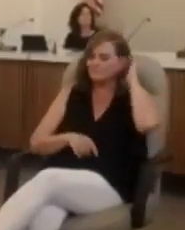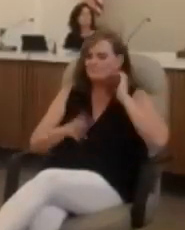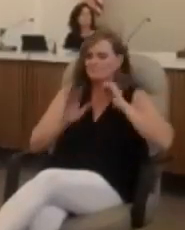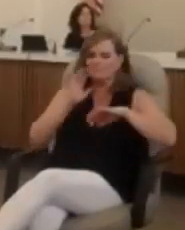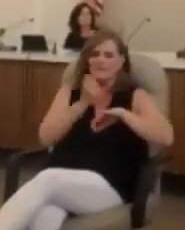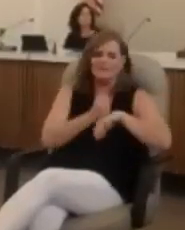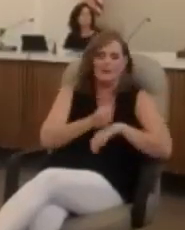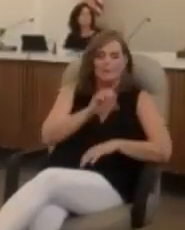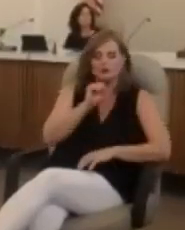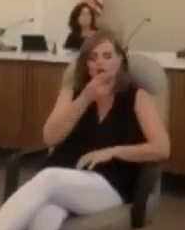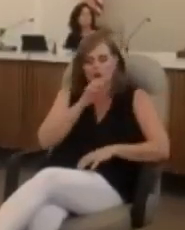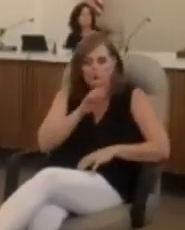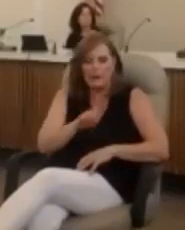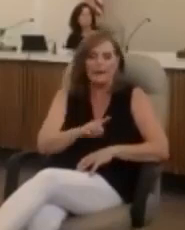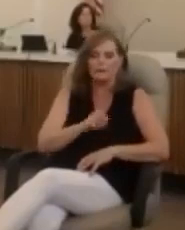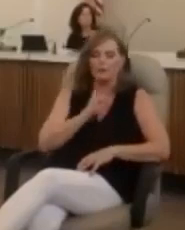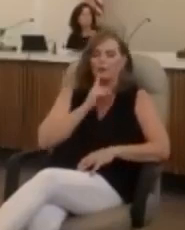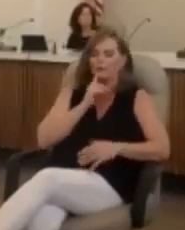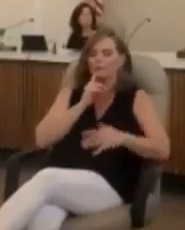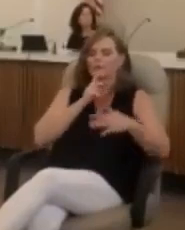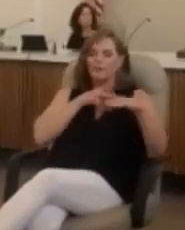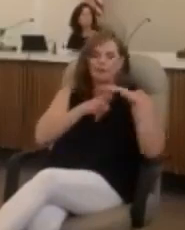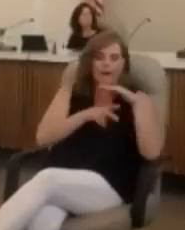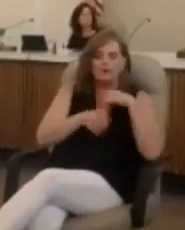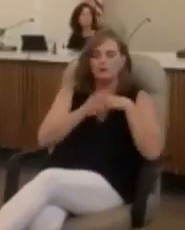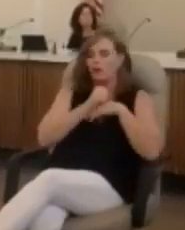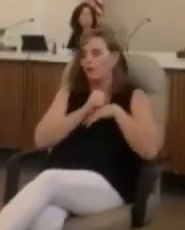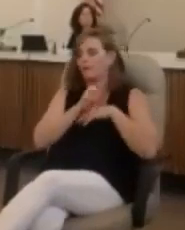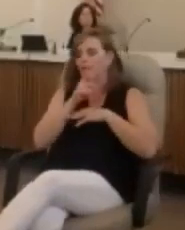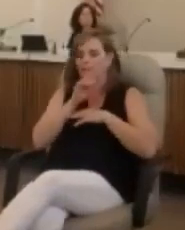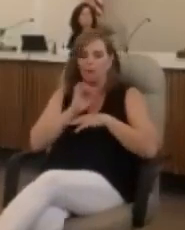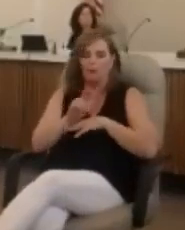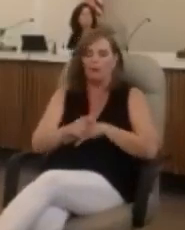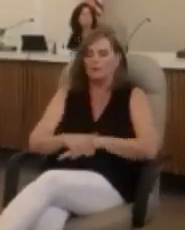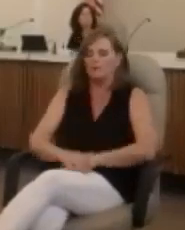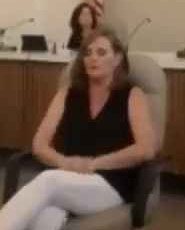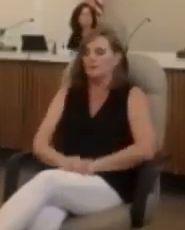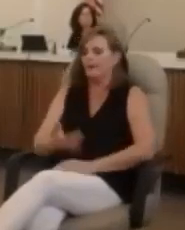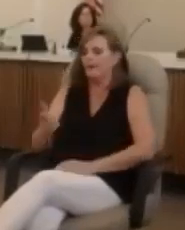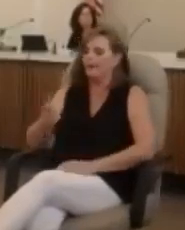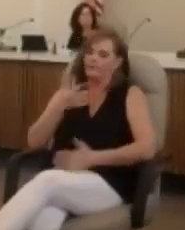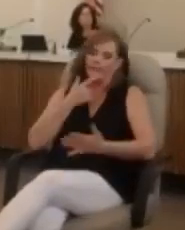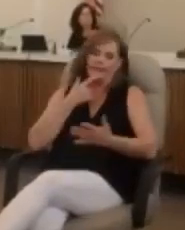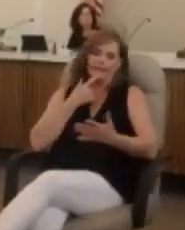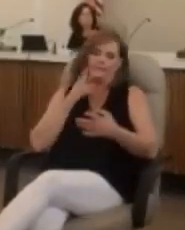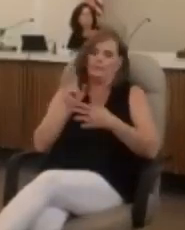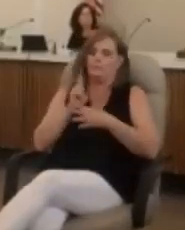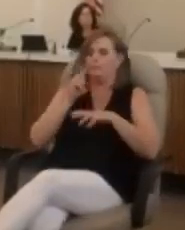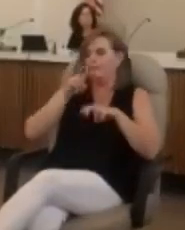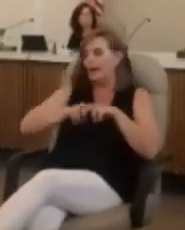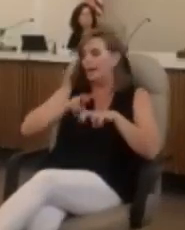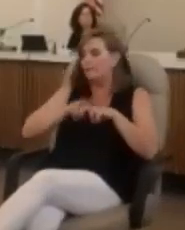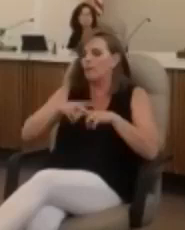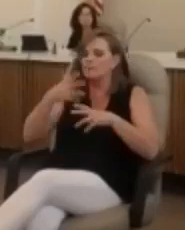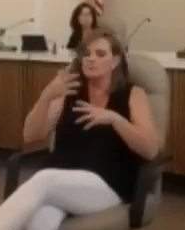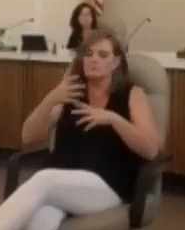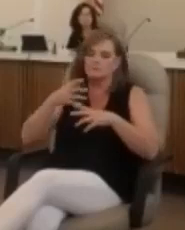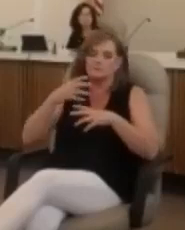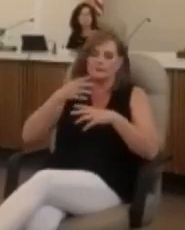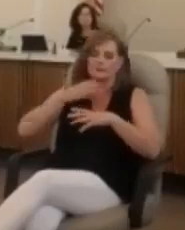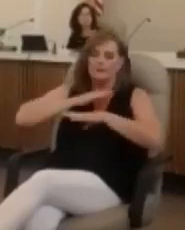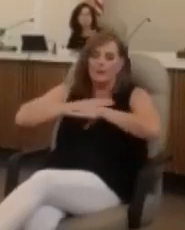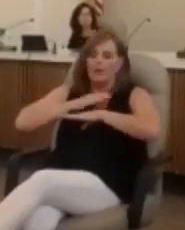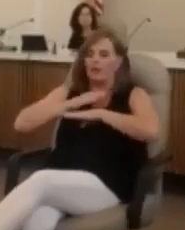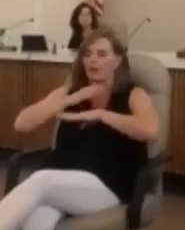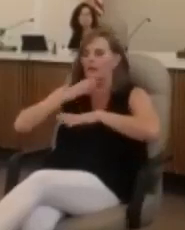or a garage or a swimming pool. You know, could they put a picnic table and lawn chairs out there? Of course, because those aren't structures, but they